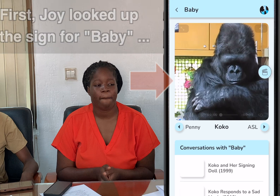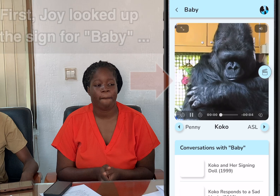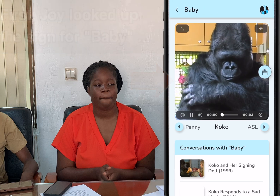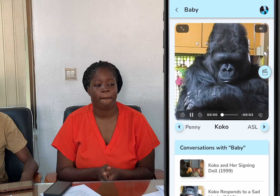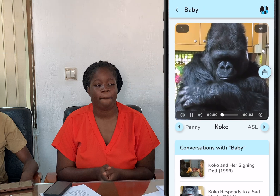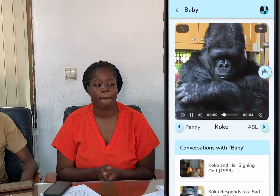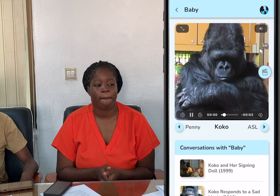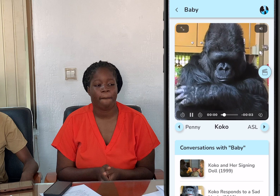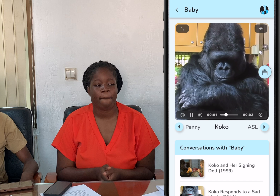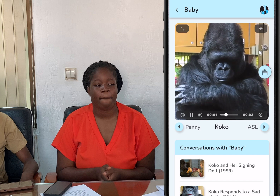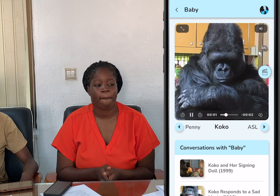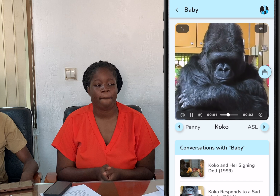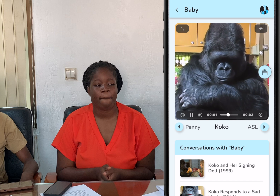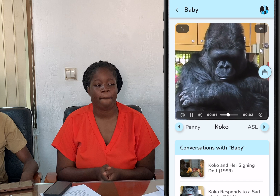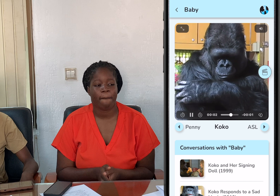baby. Baby.